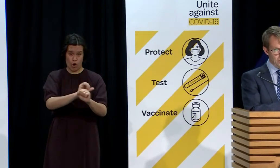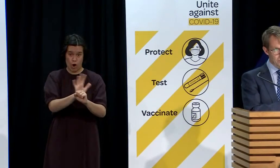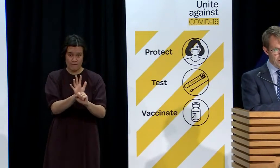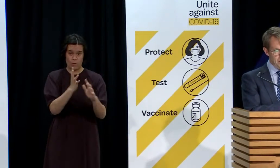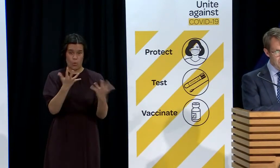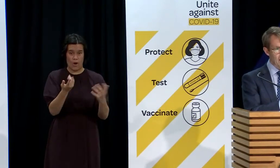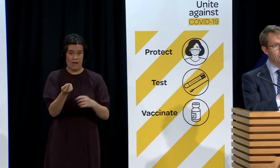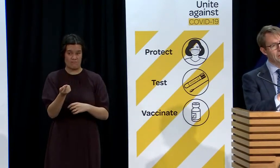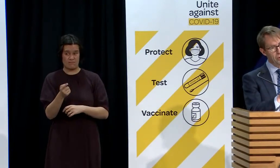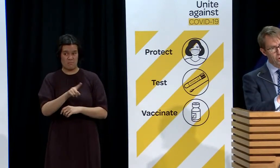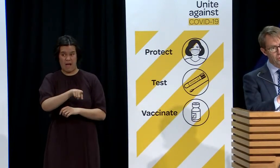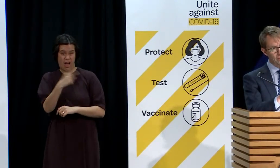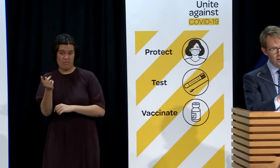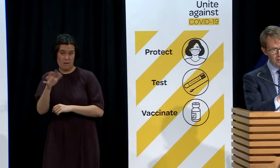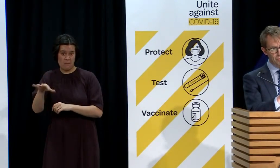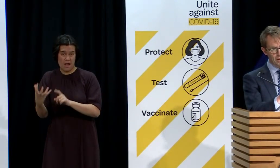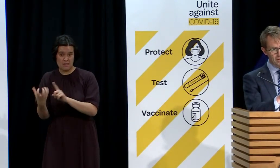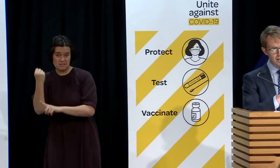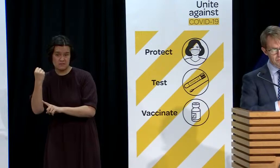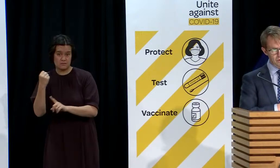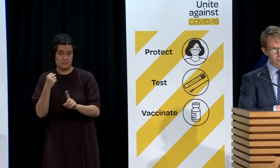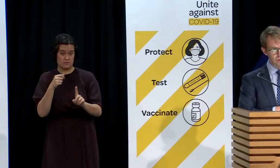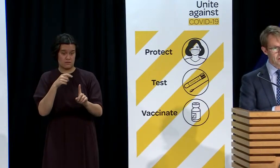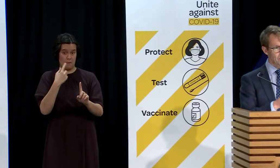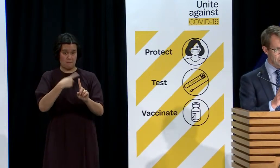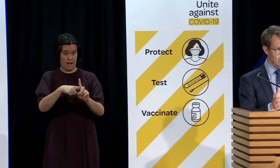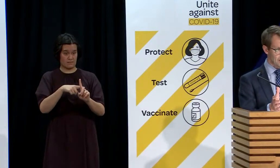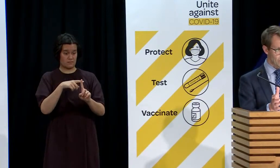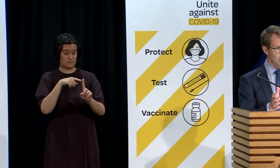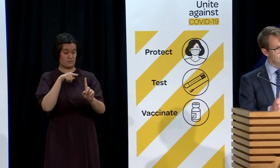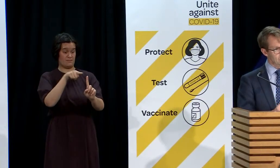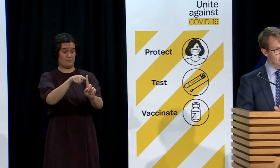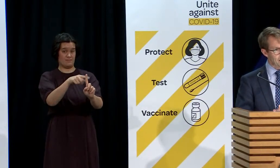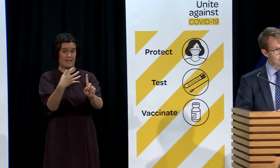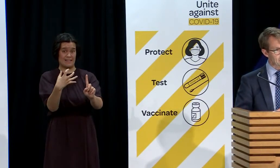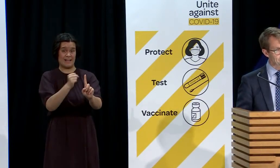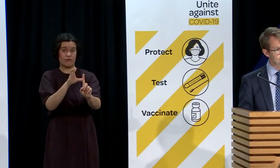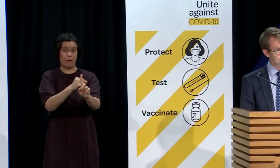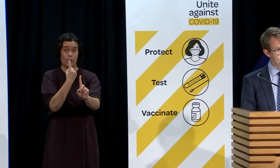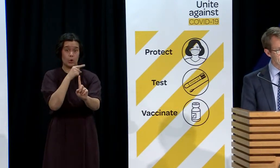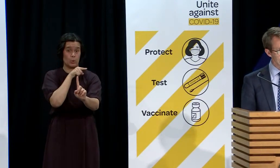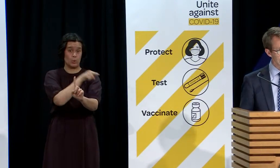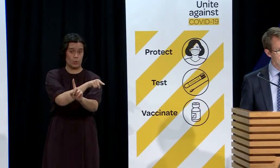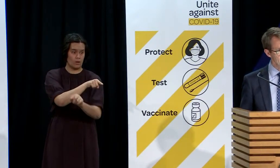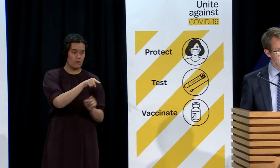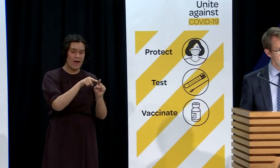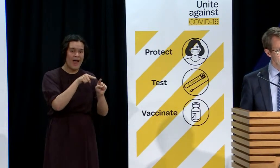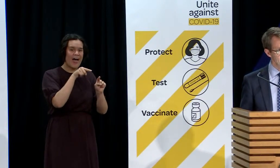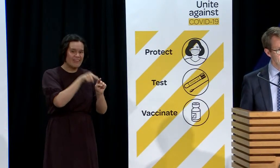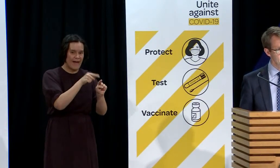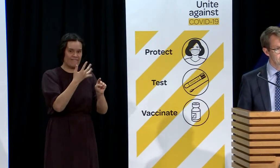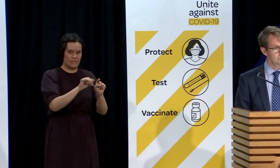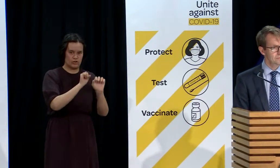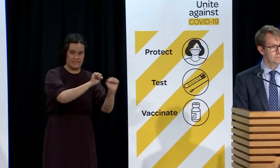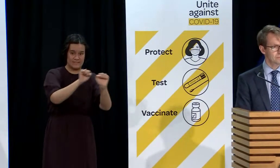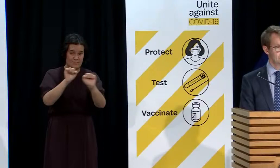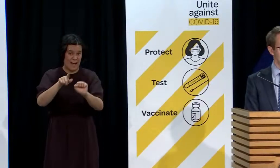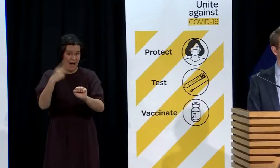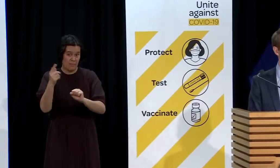investigation and the possibility of other people who were infected by the same source. So that's why it's just come up now. Graham Robertson, you mentioned